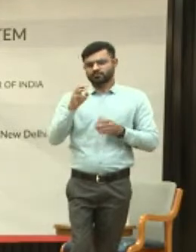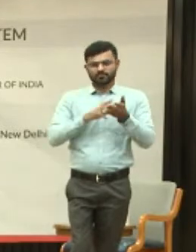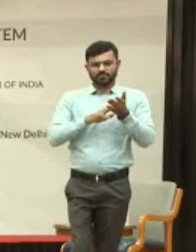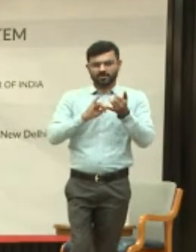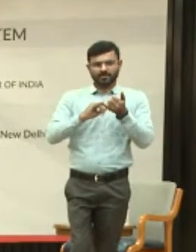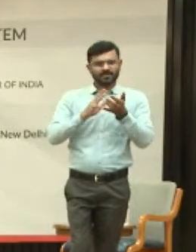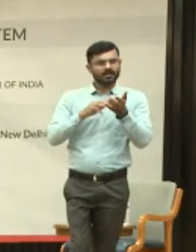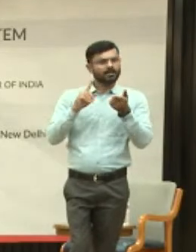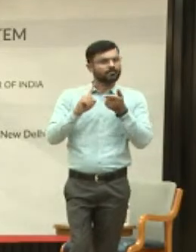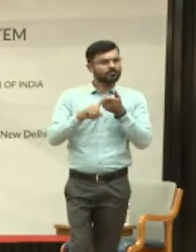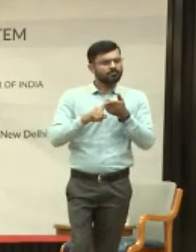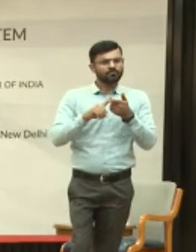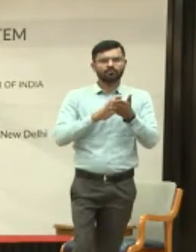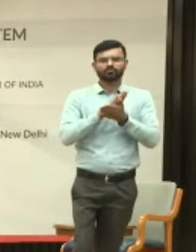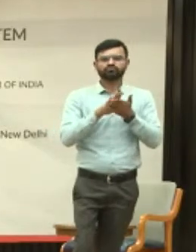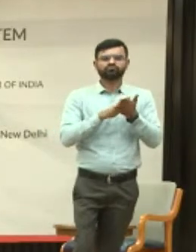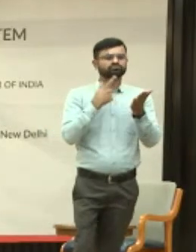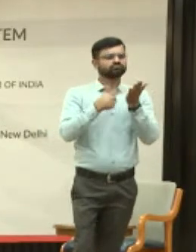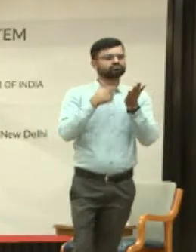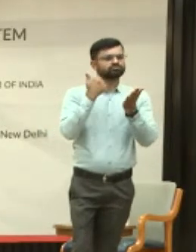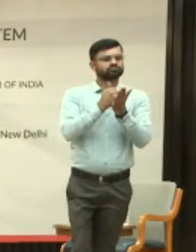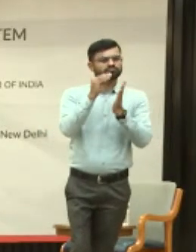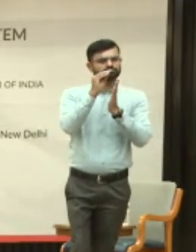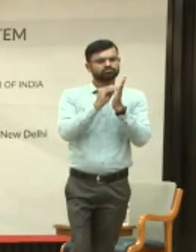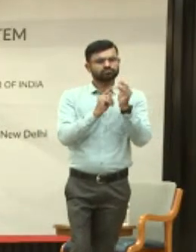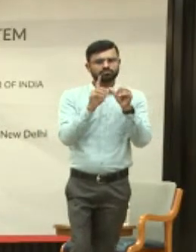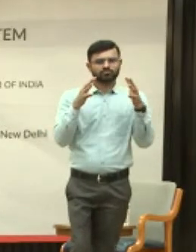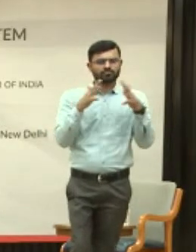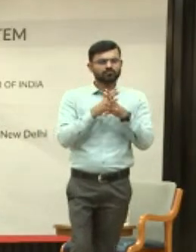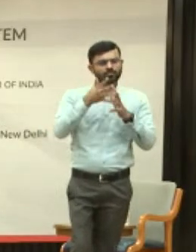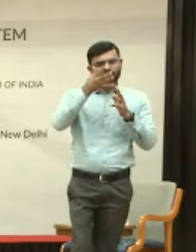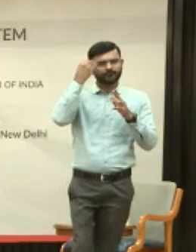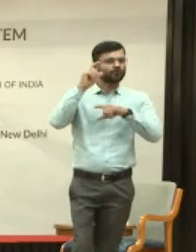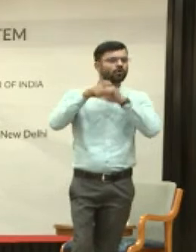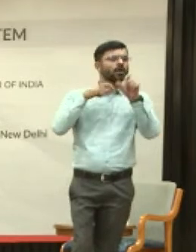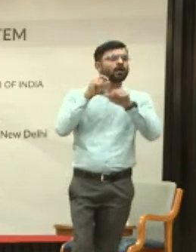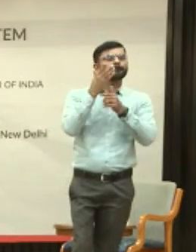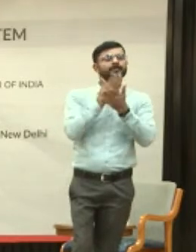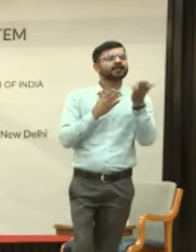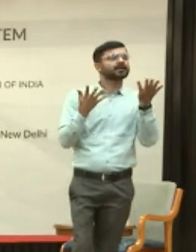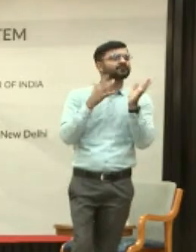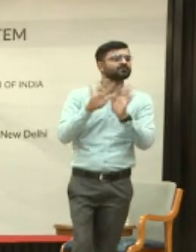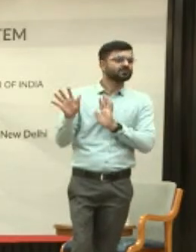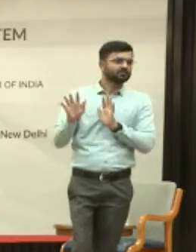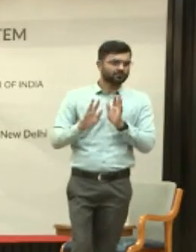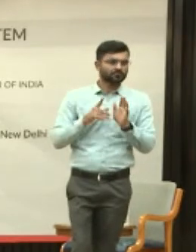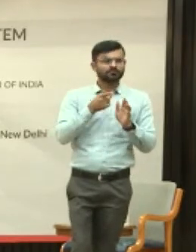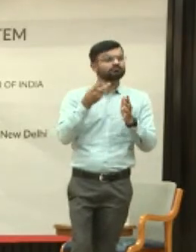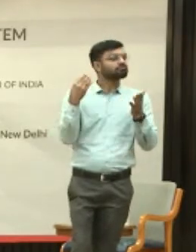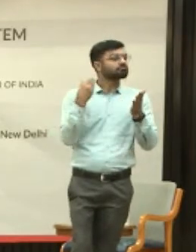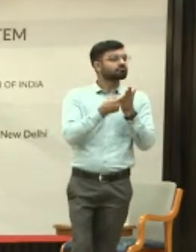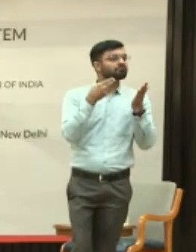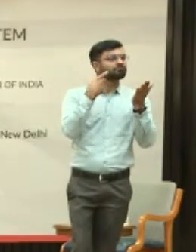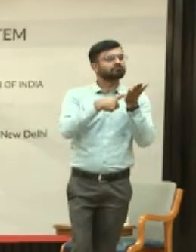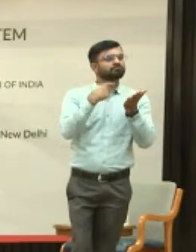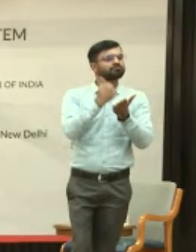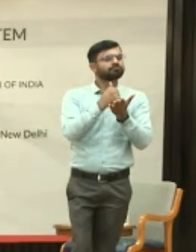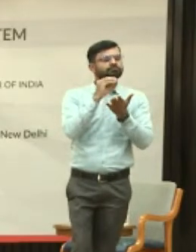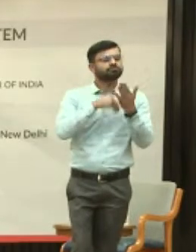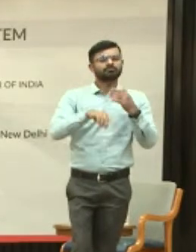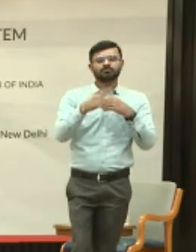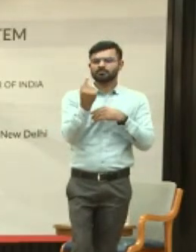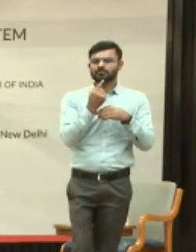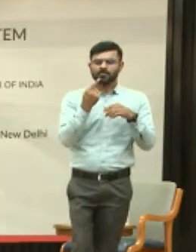MSME is not registered under any law. Forget the Companies Act. It's not even registered under the